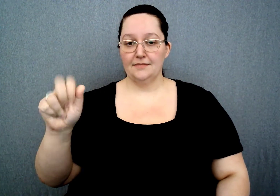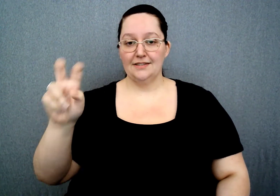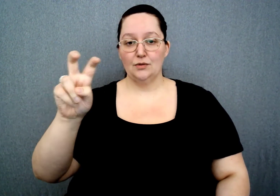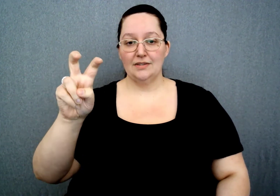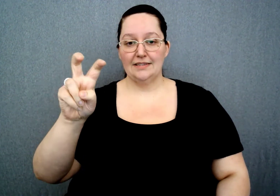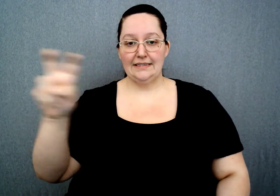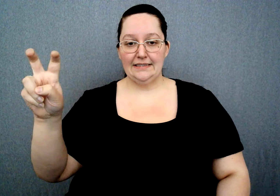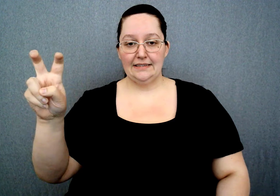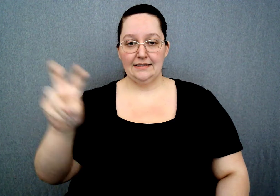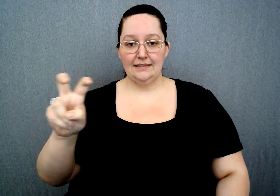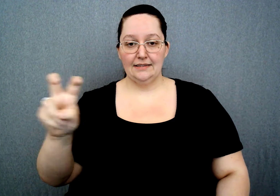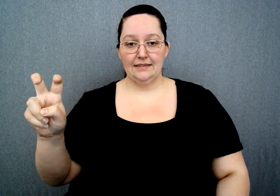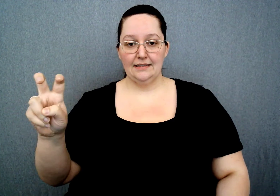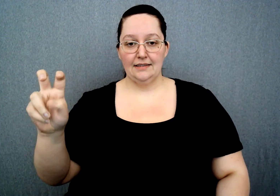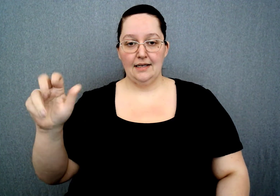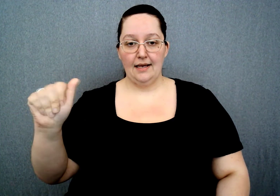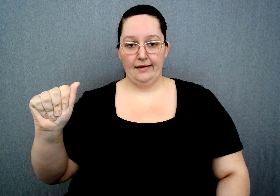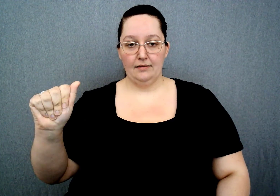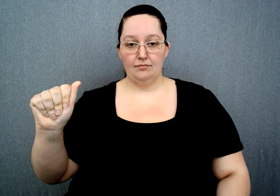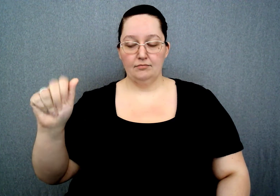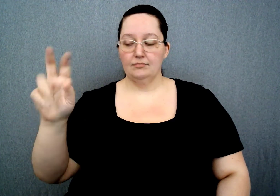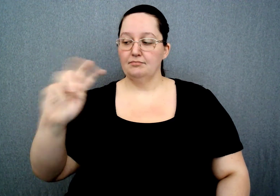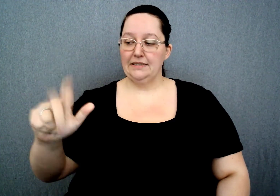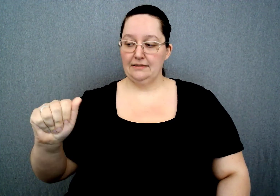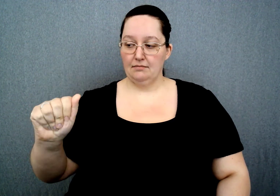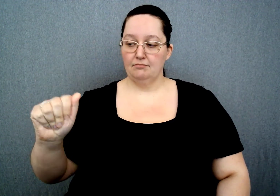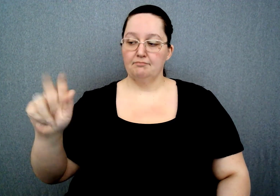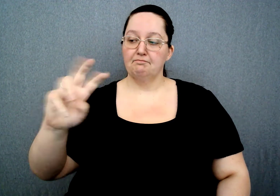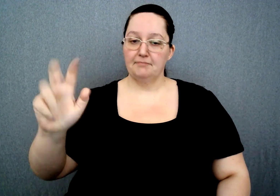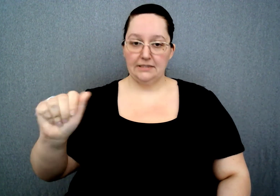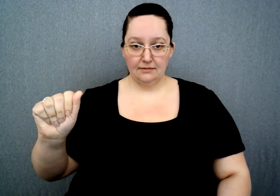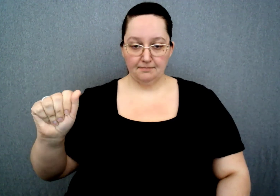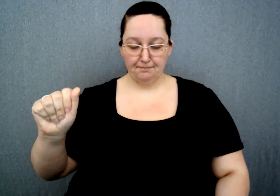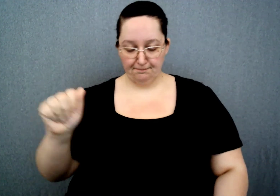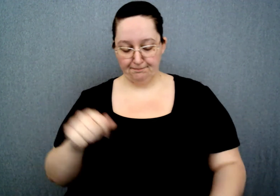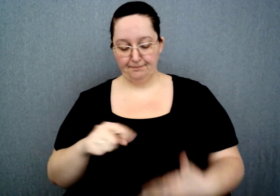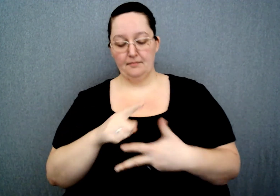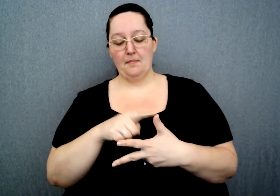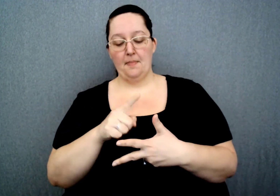Pizza. 2 Z's, right? You can do a double Z with that bent V. Pizza.